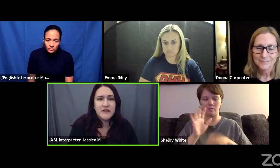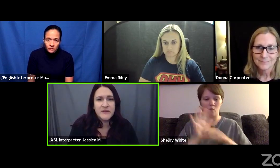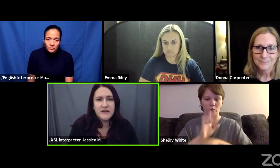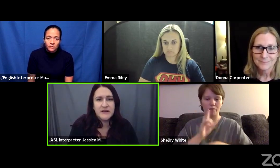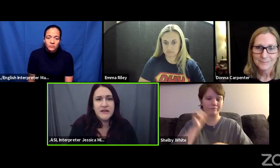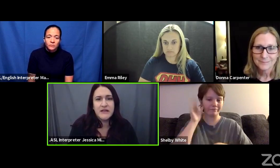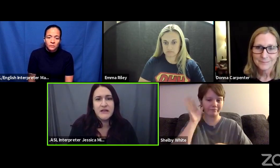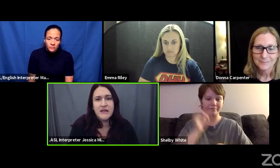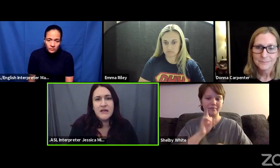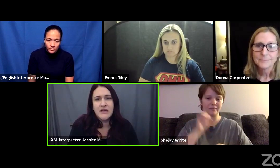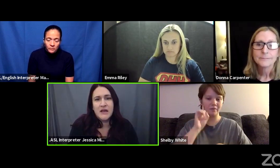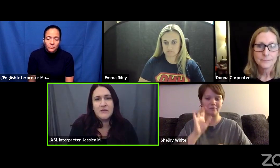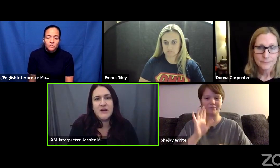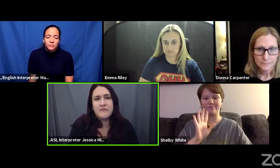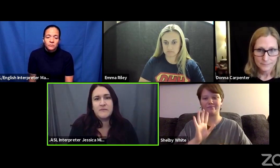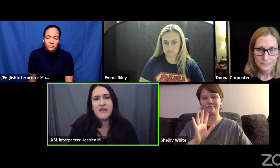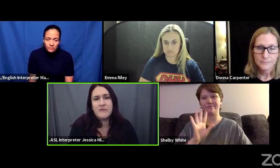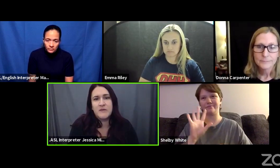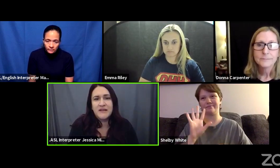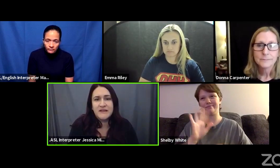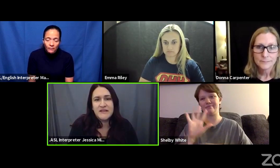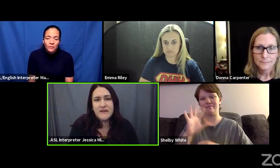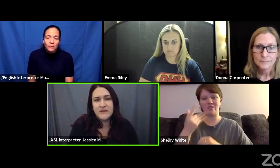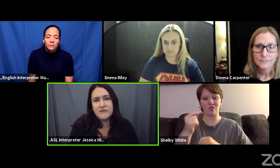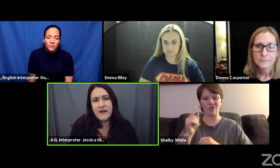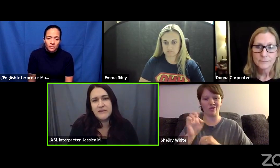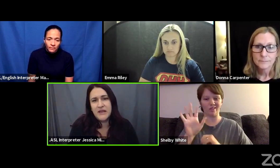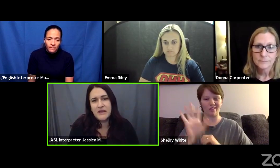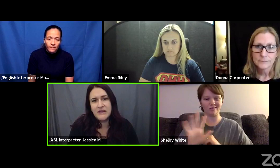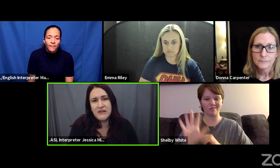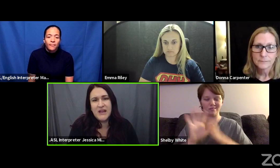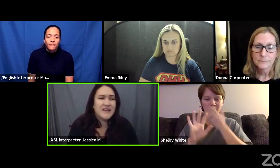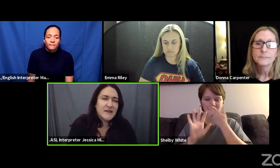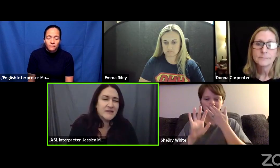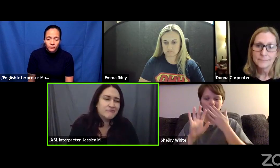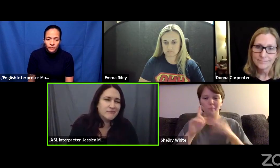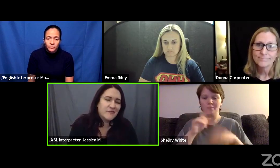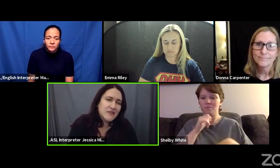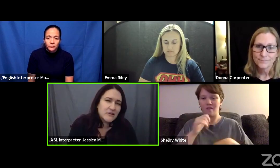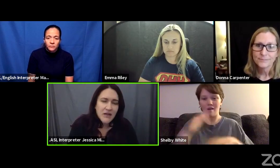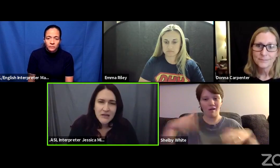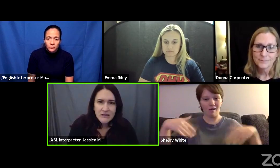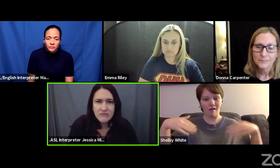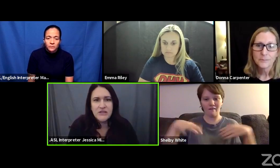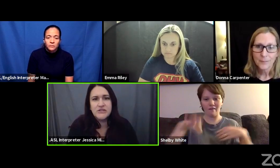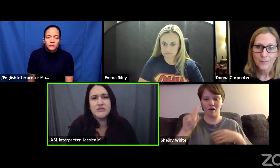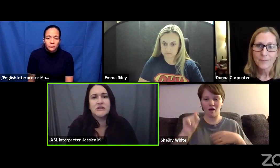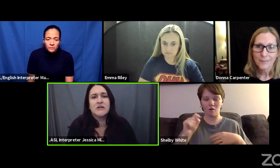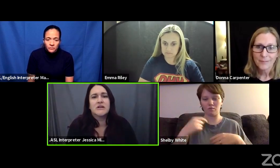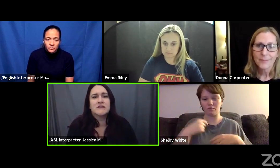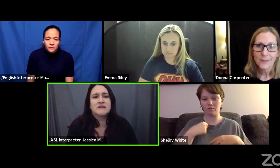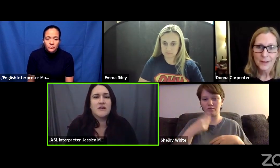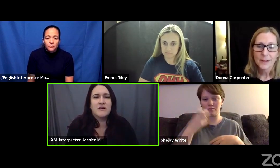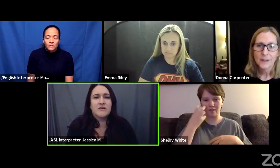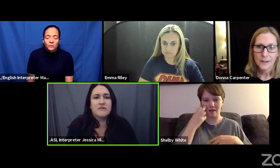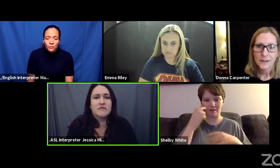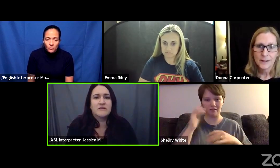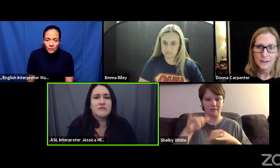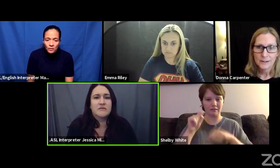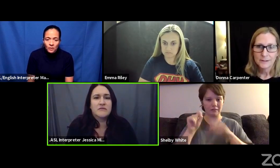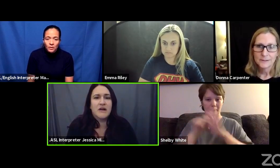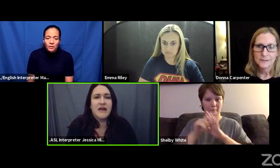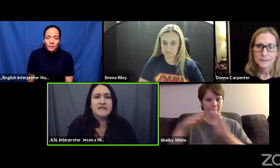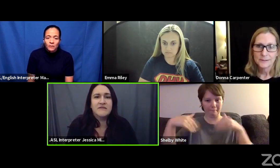progressively lost my hearing, but I became completely deaf at around the age, I guess 5th grade-ish.